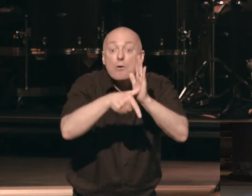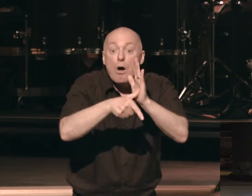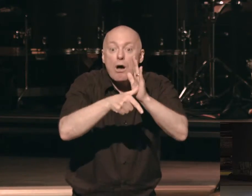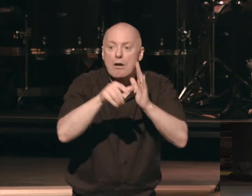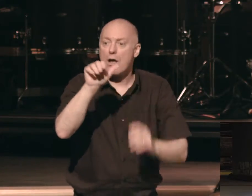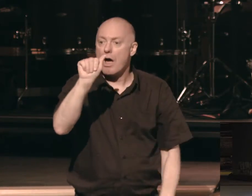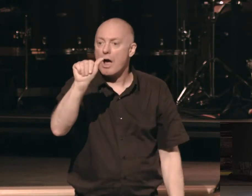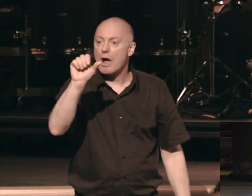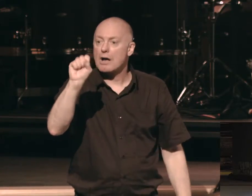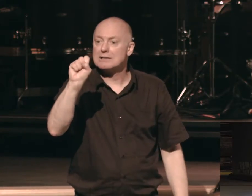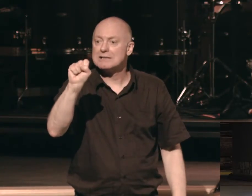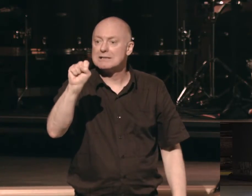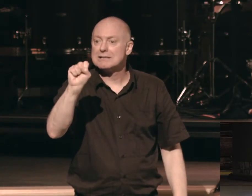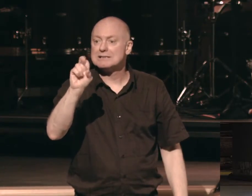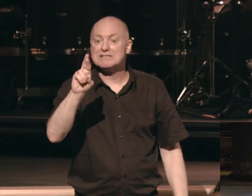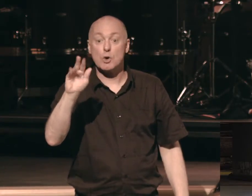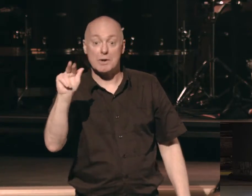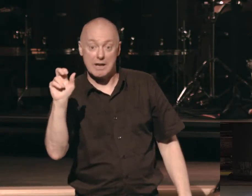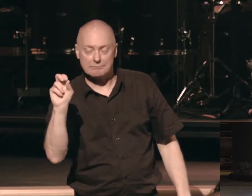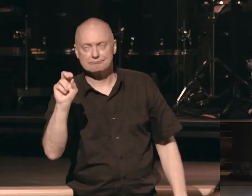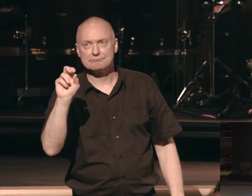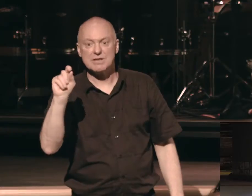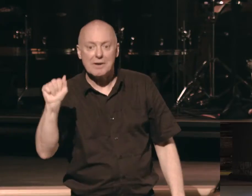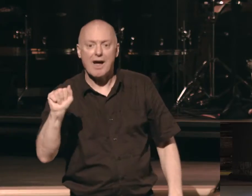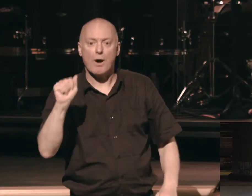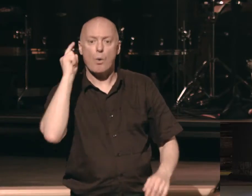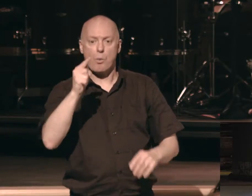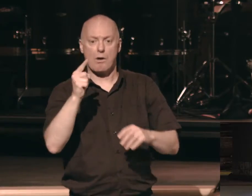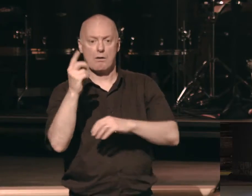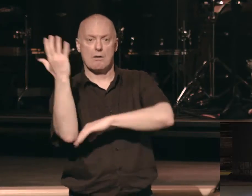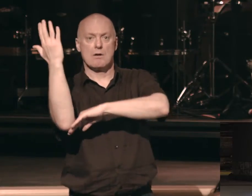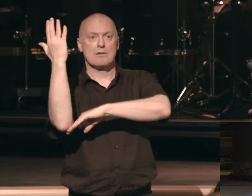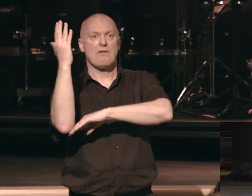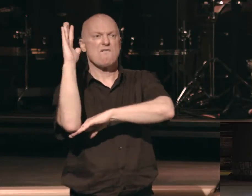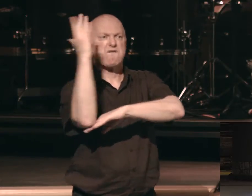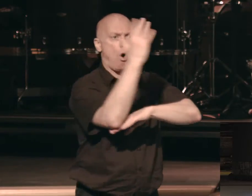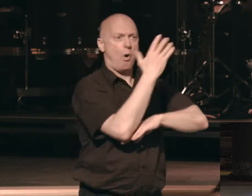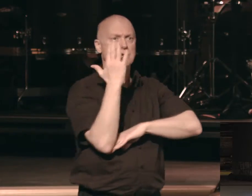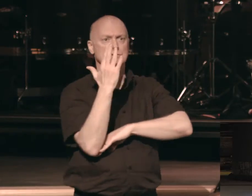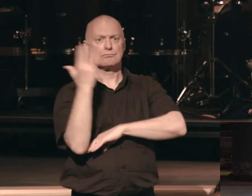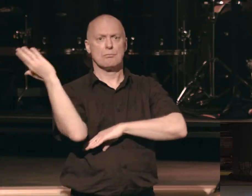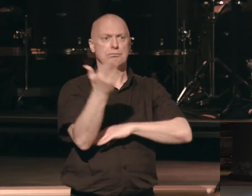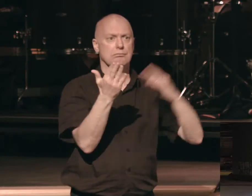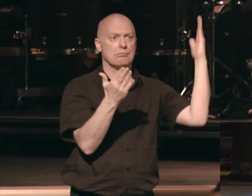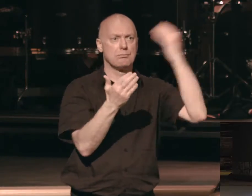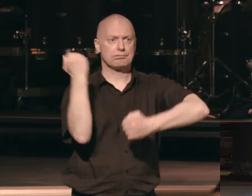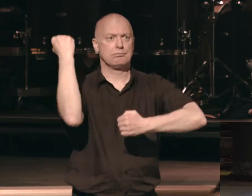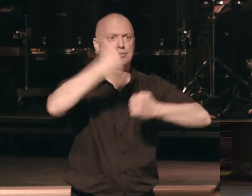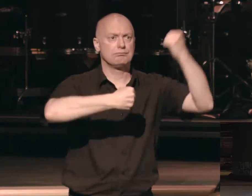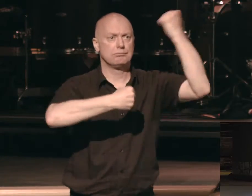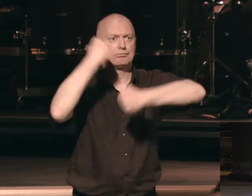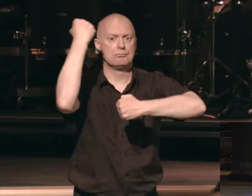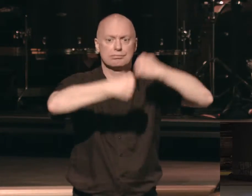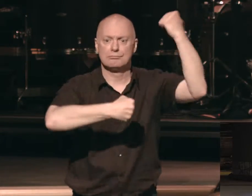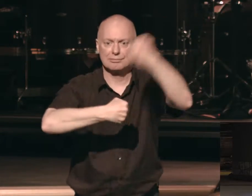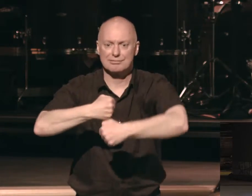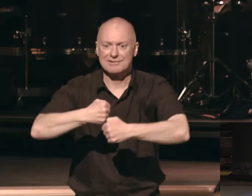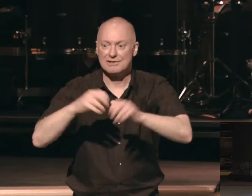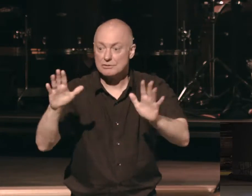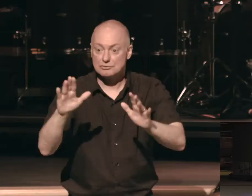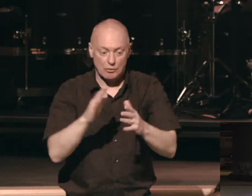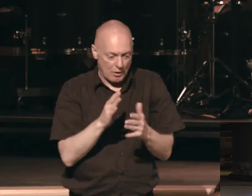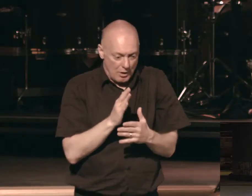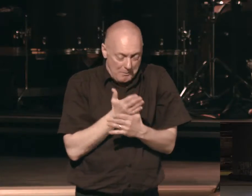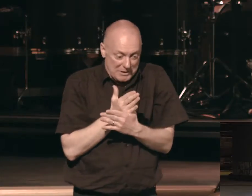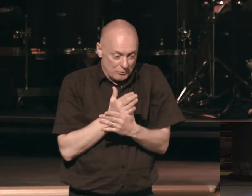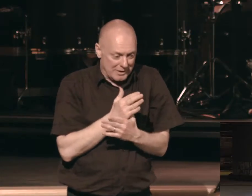of Assyria itself. And this prophecy is made through the imagery of a forest being cut down as well. So